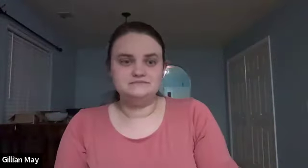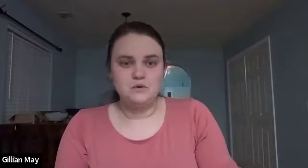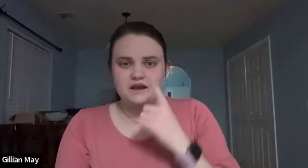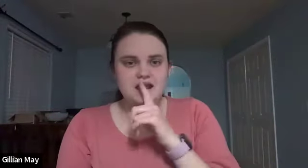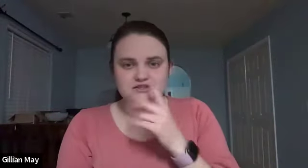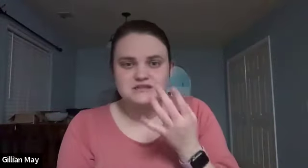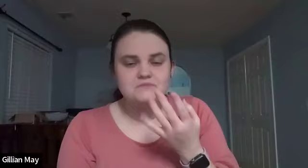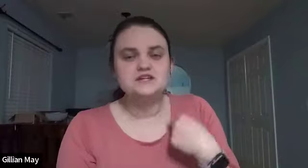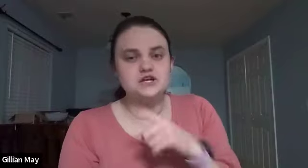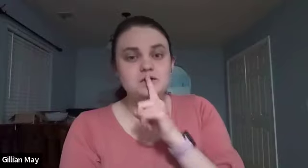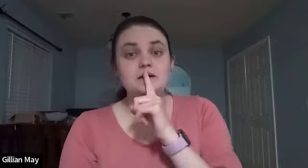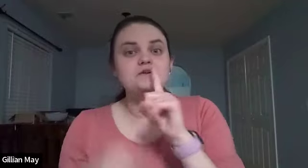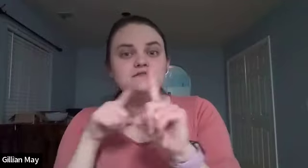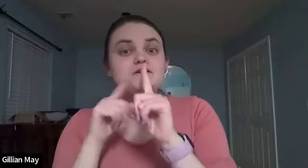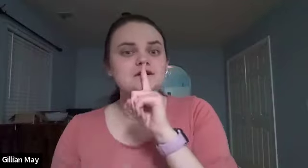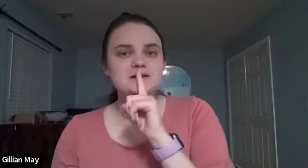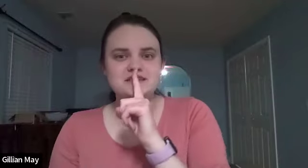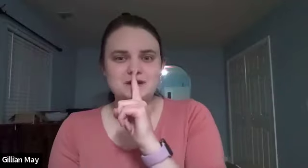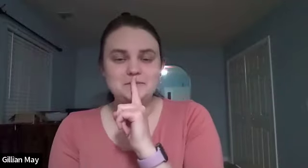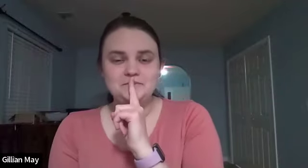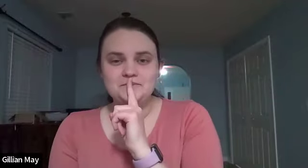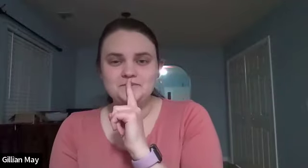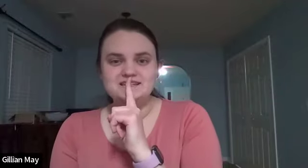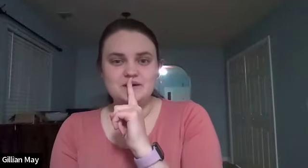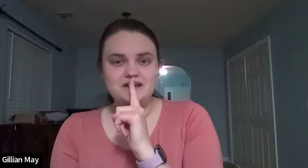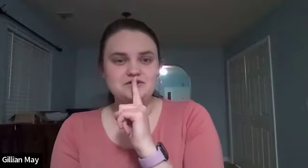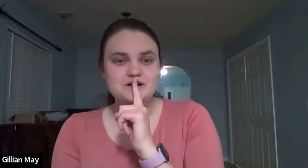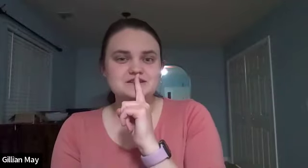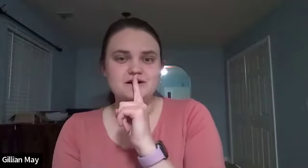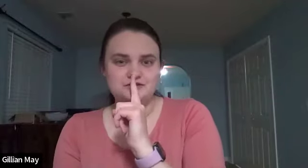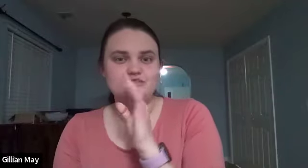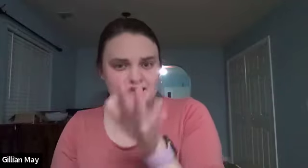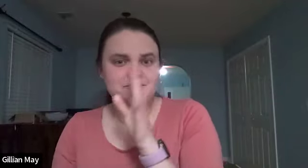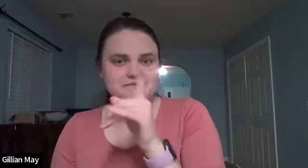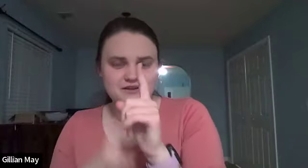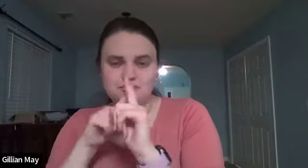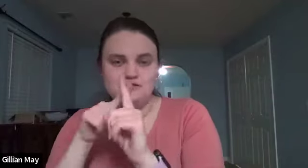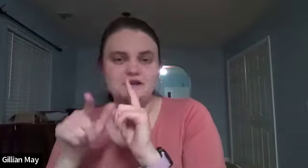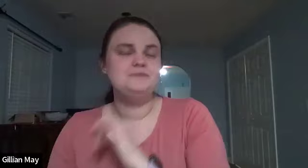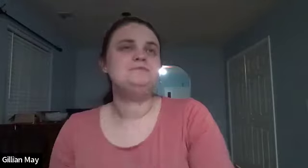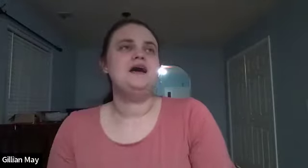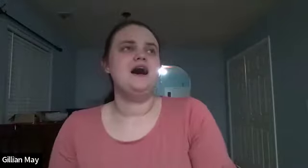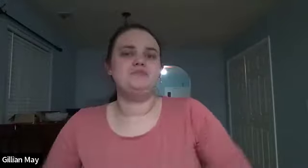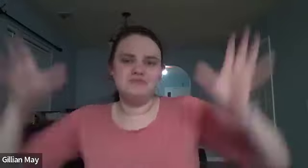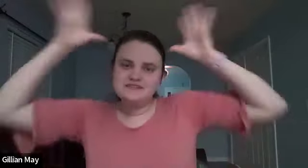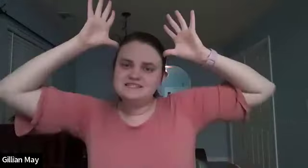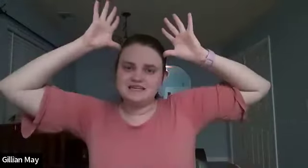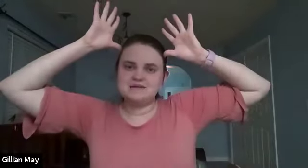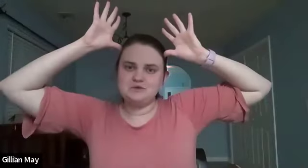or kind of do something to show like, or put your finger on your lip. That's right. Because that way you couldn't talk through your lip, like you're through your finger. This is that same sort of